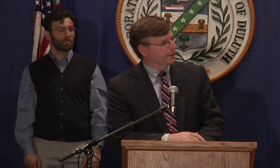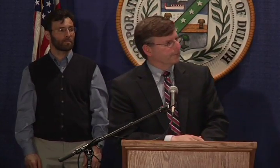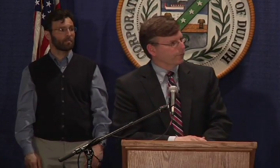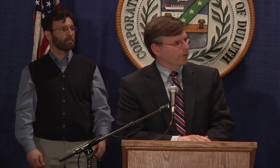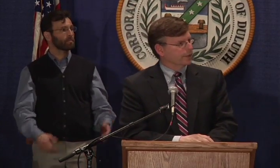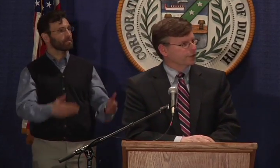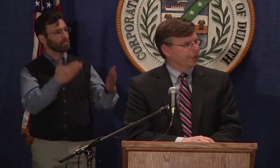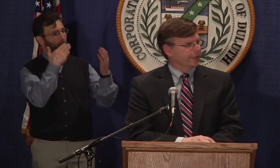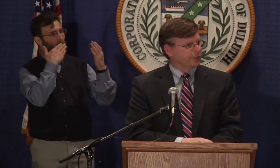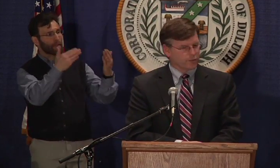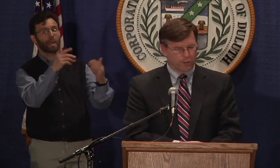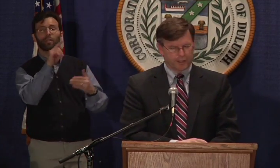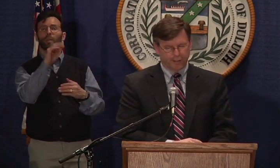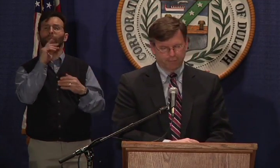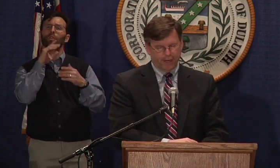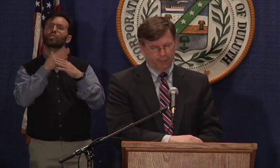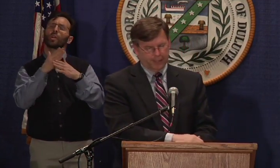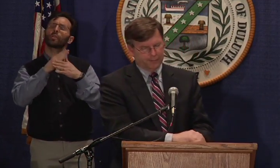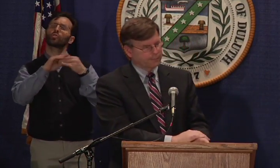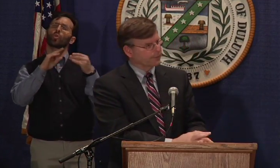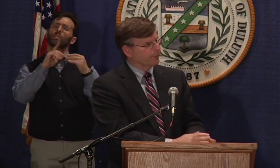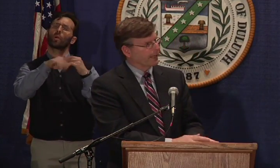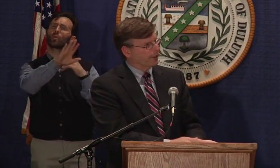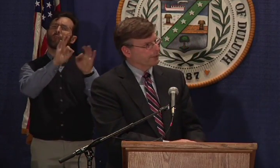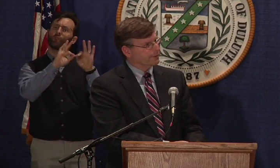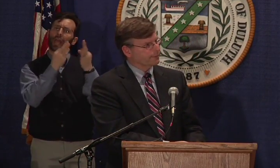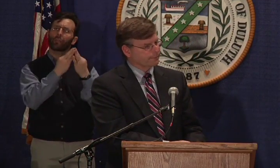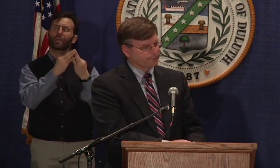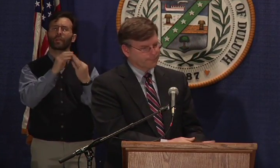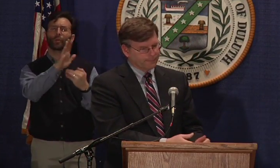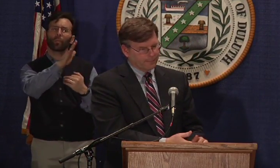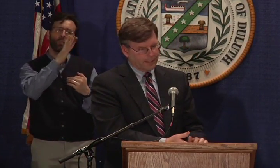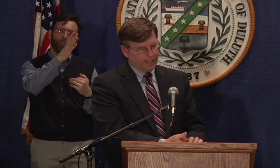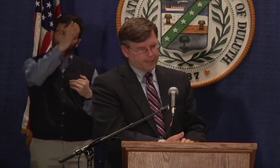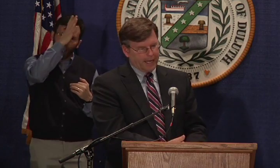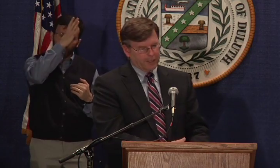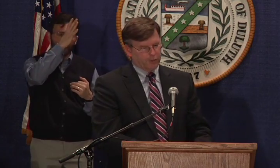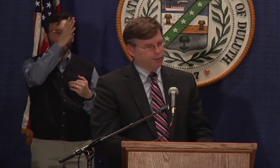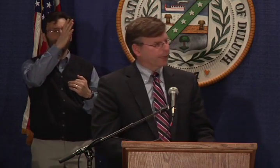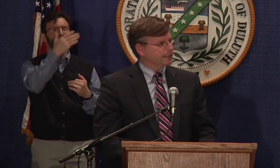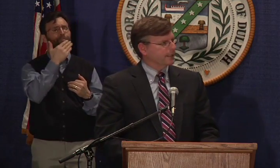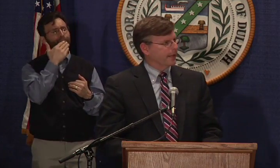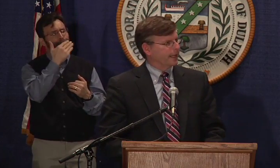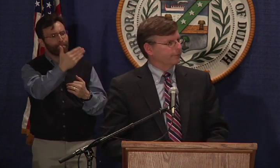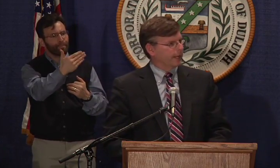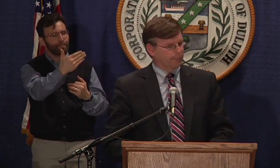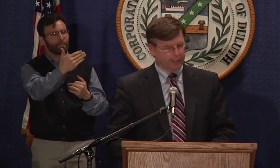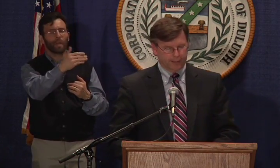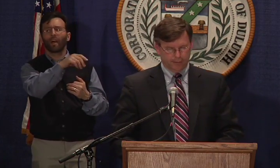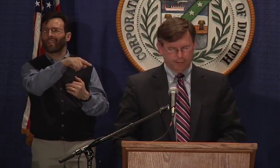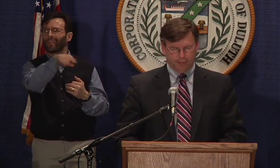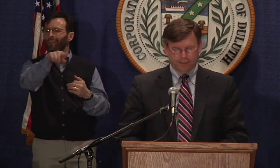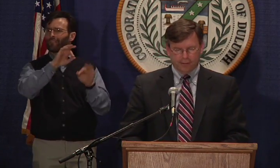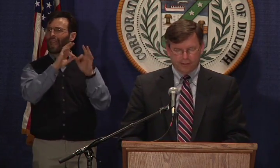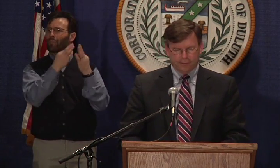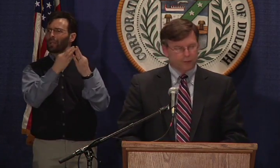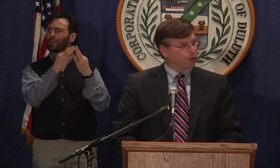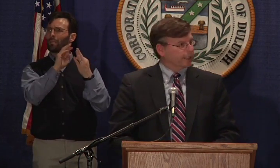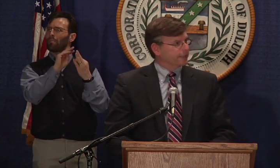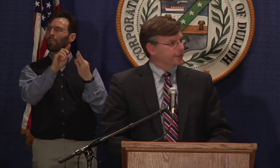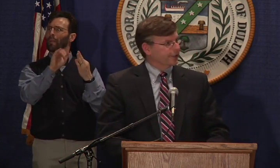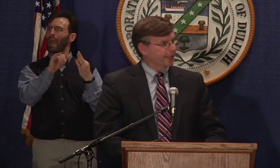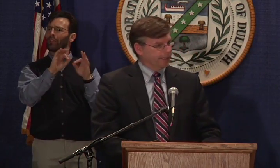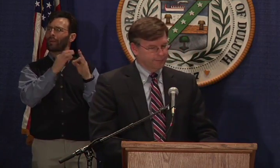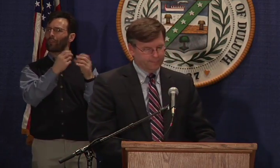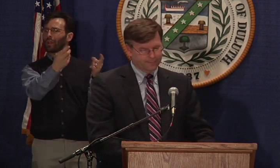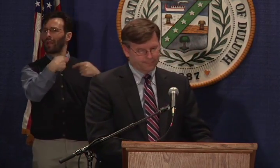Thank you, Tim, for sharing your stories of your family, your parents, and thank you and the rest of the Maddy family for